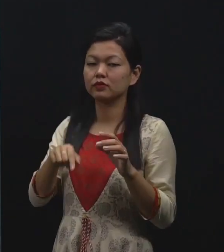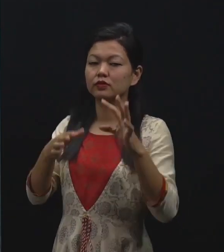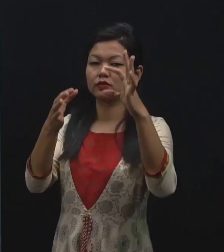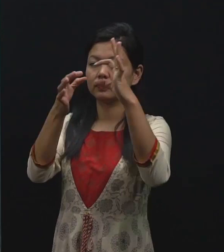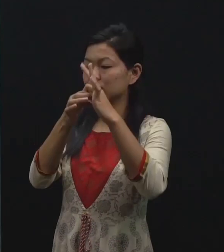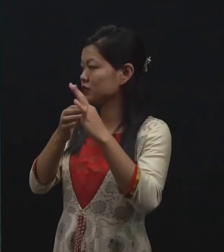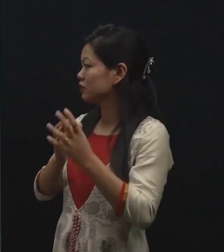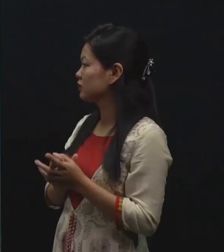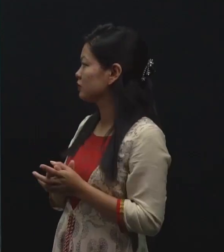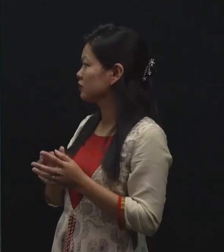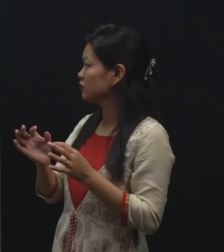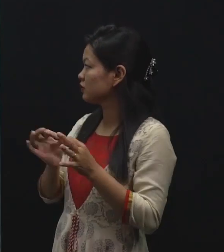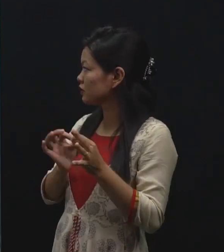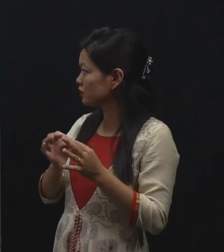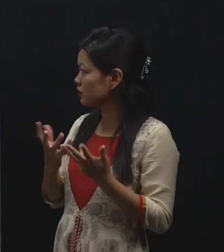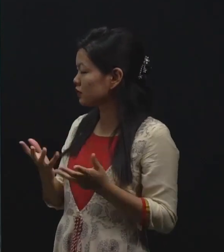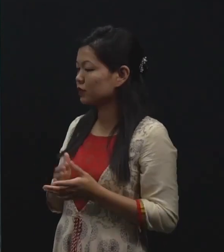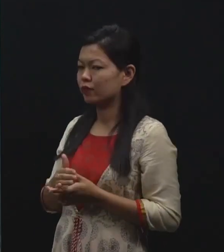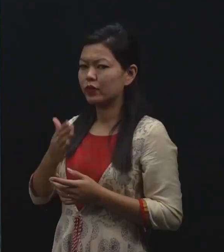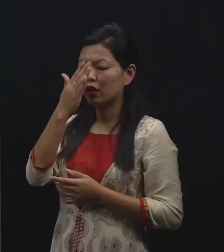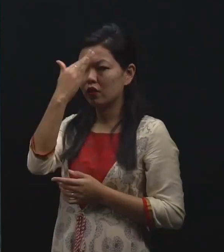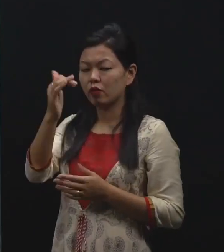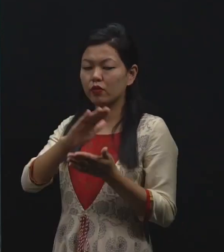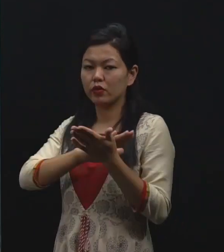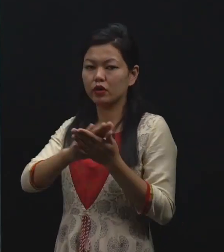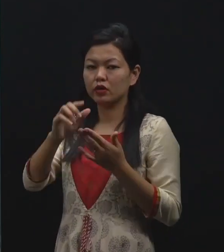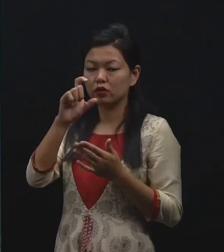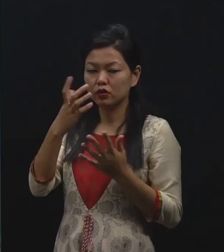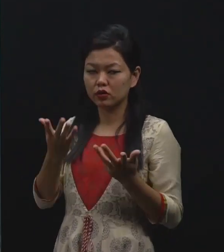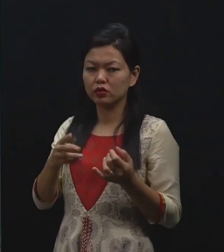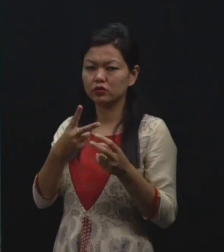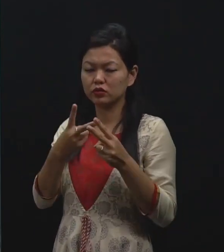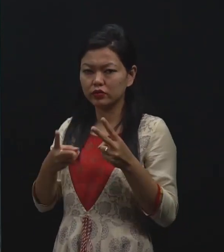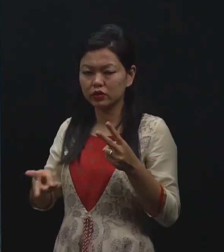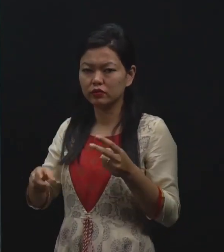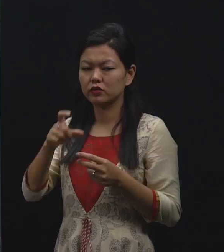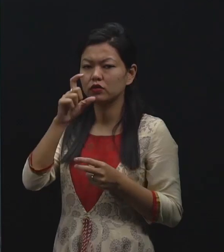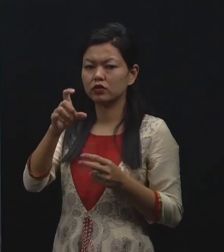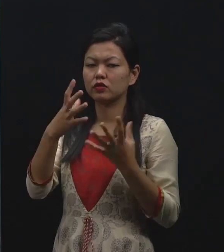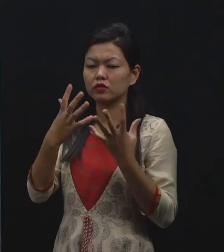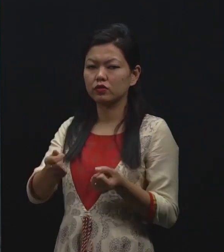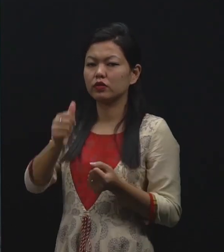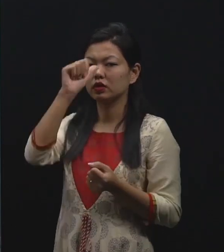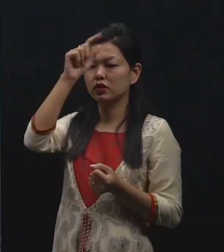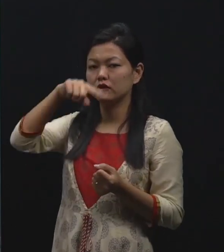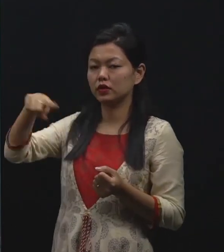continuation I'm going to explain to you about why we need these courts in our country. All right, now what are the